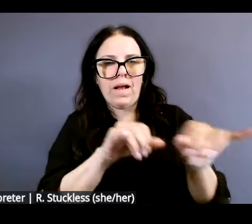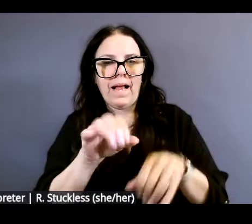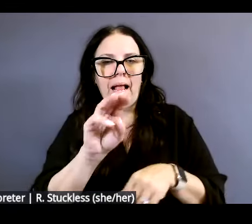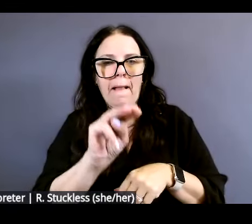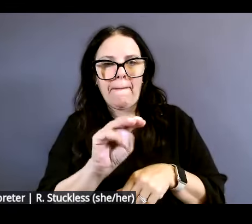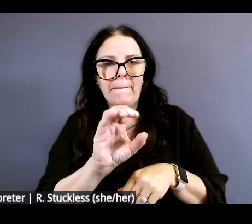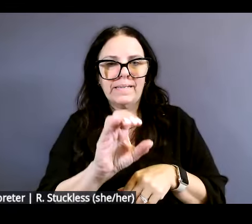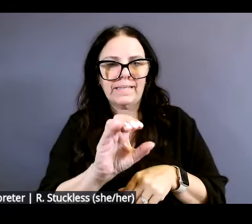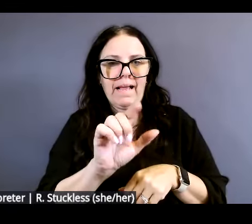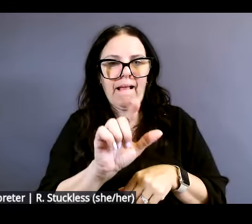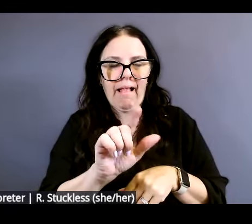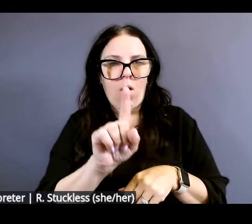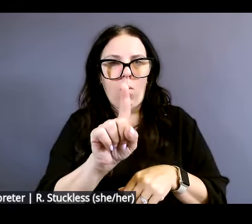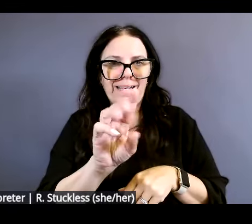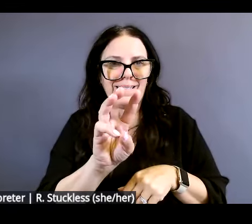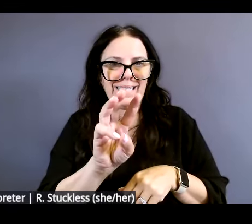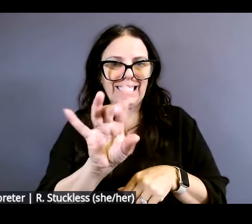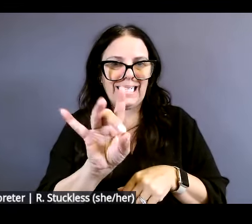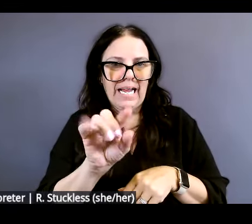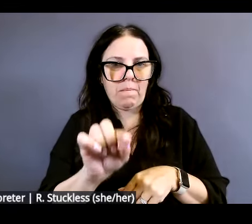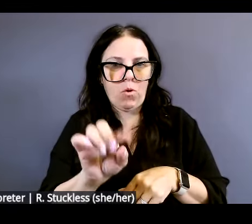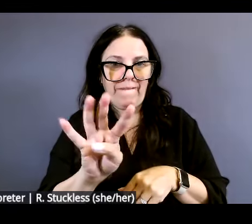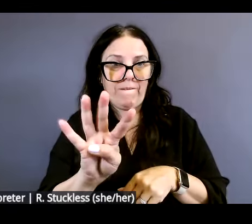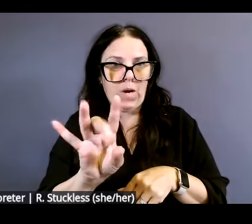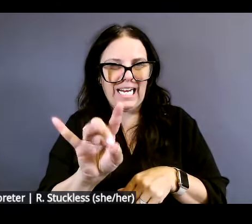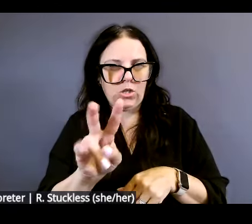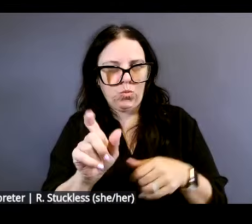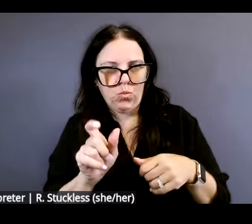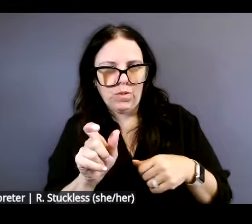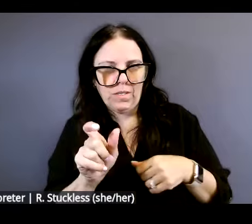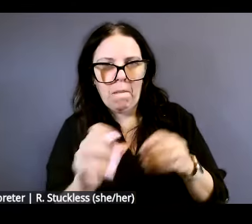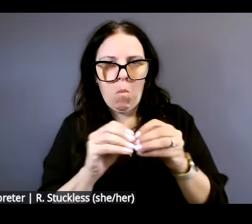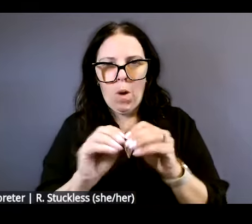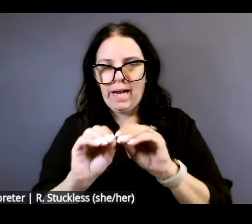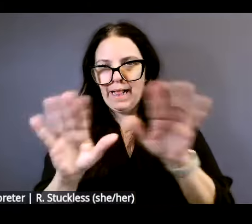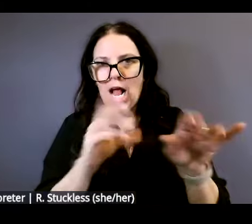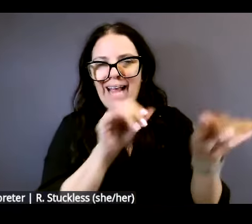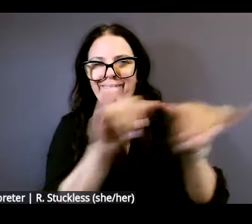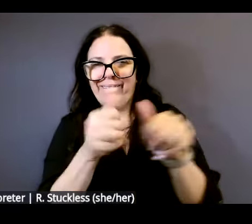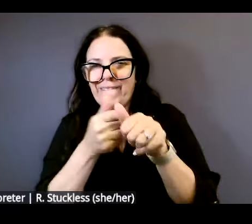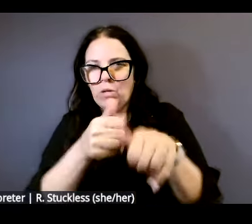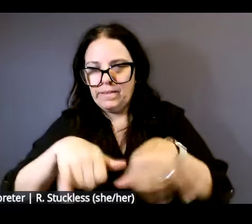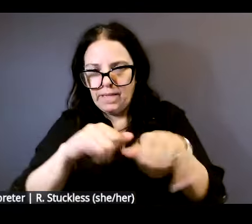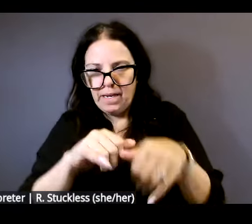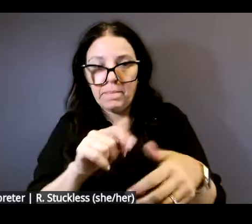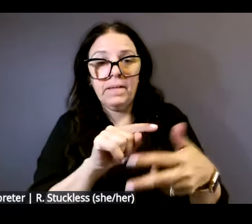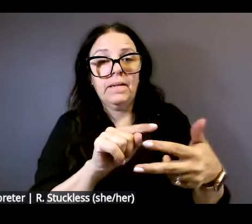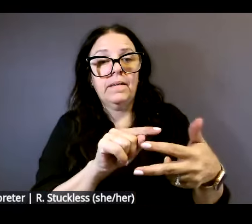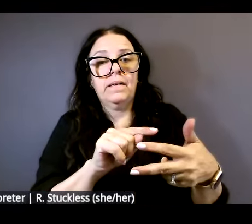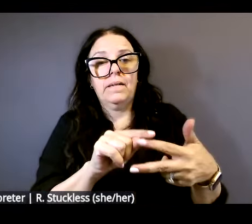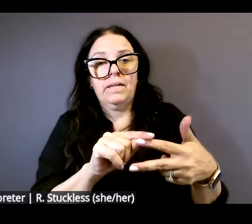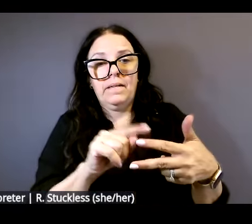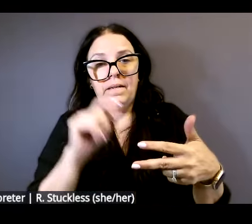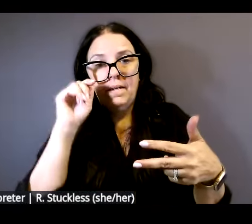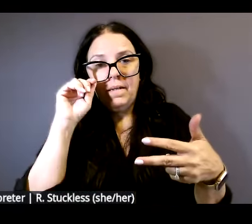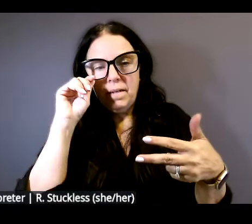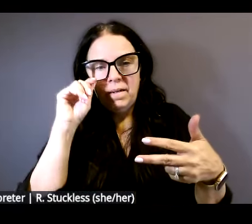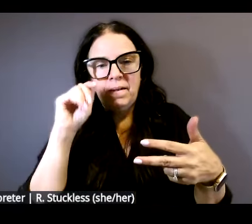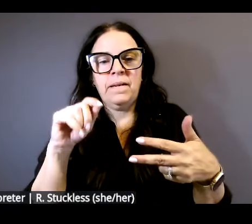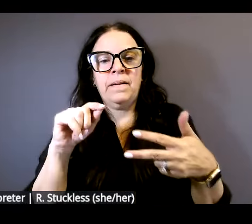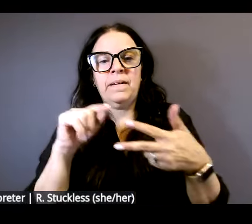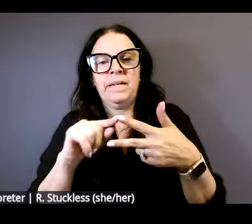168.482. The second change replaces, quote, for the full text of proposed amendments to Section 7 and 11